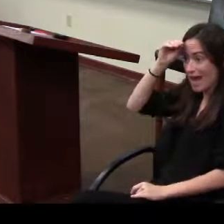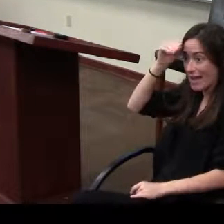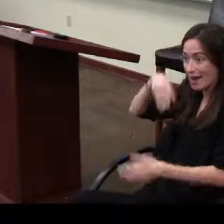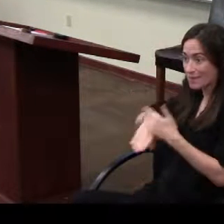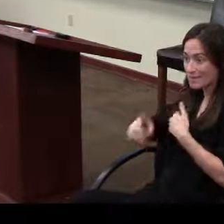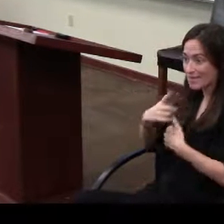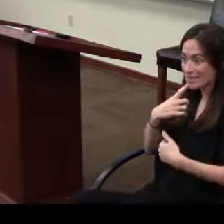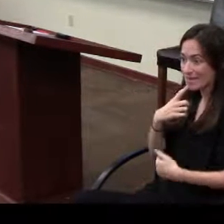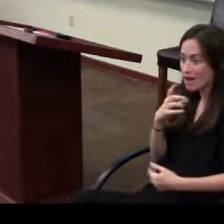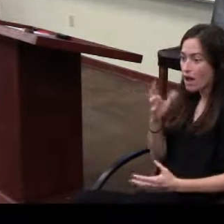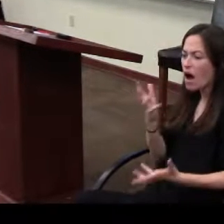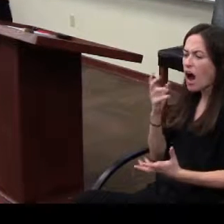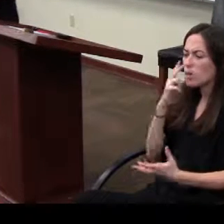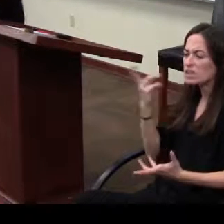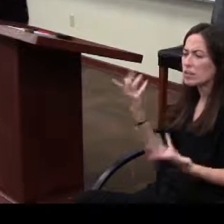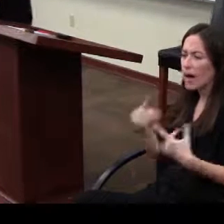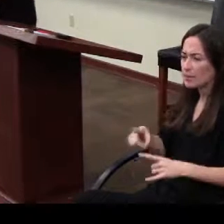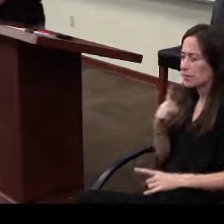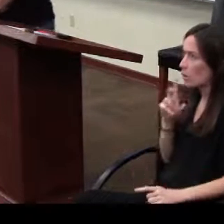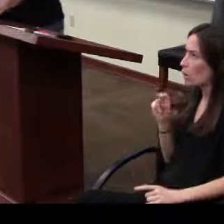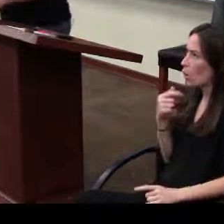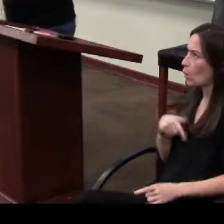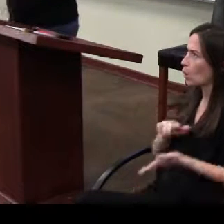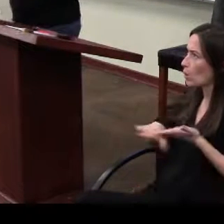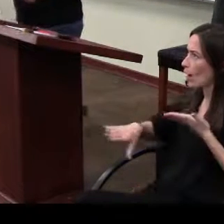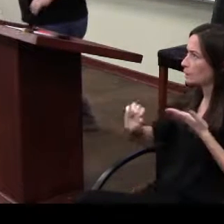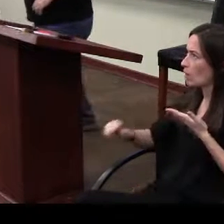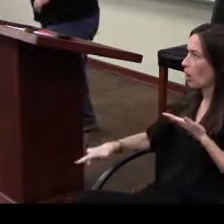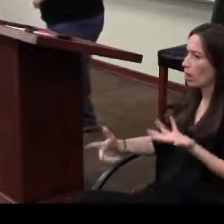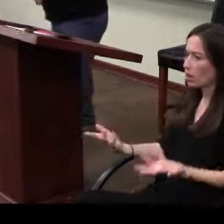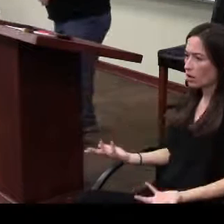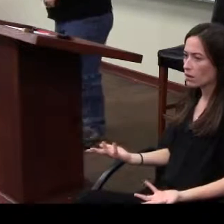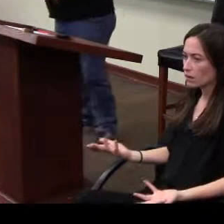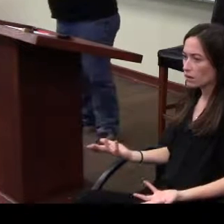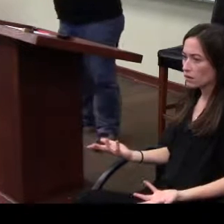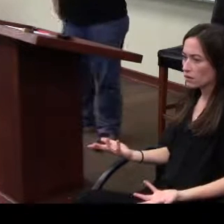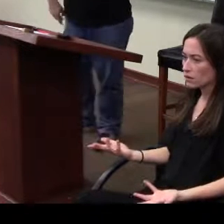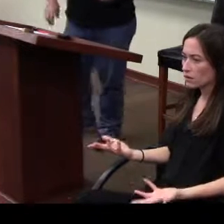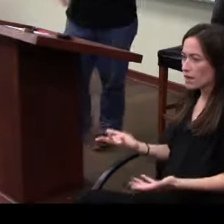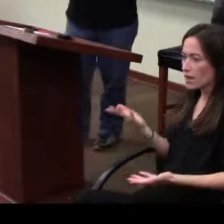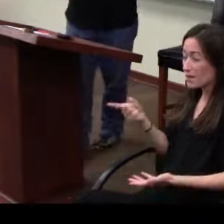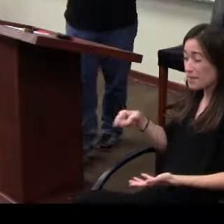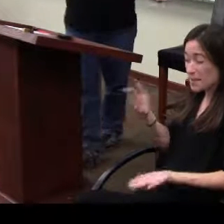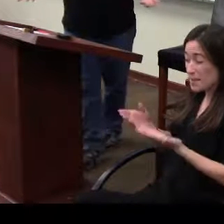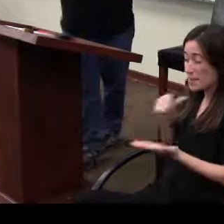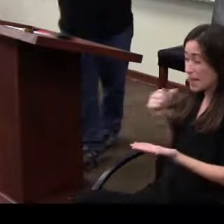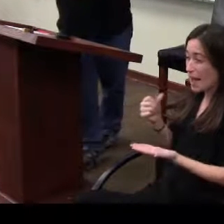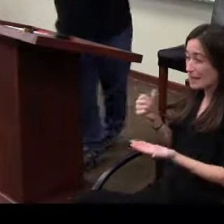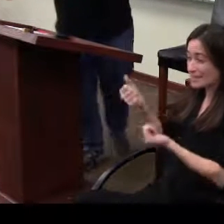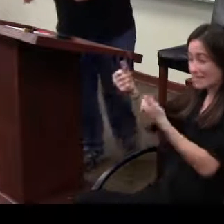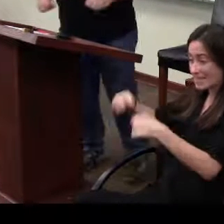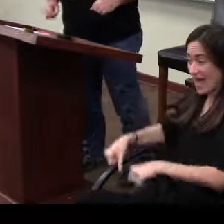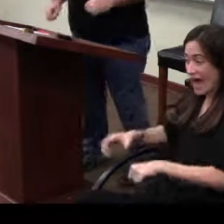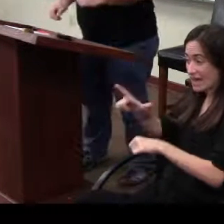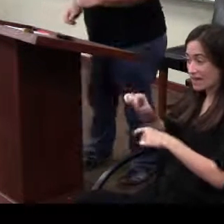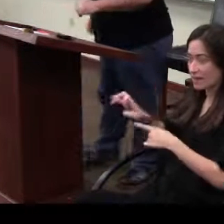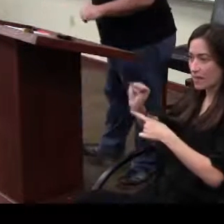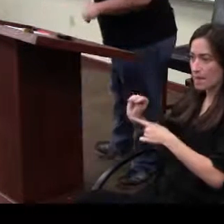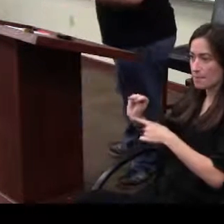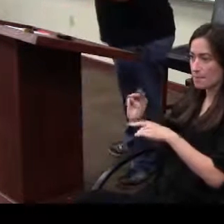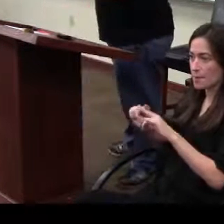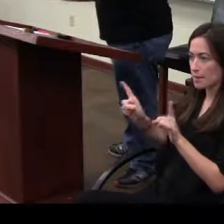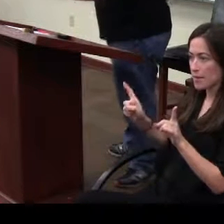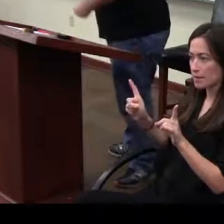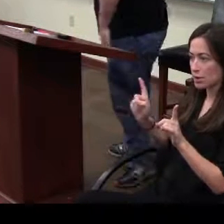wiped it all. They're not going to be happy. All right? They're probably not going to deny your claim, but they're not going to be happy that you've now wiped all of this forensics